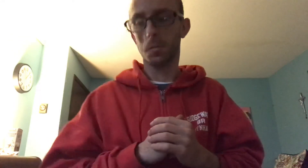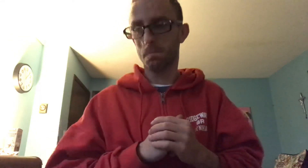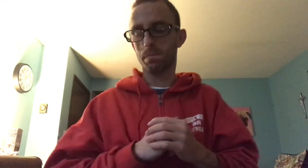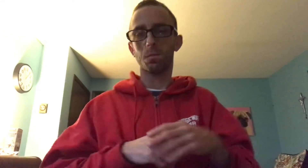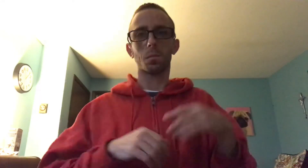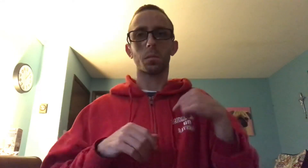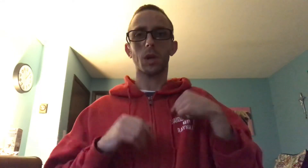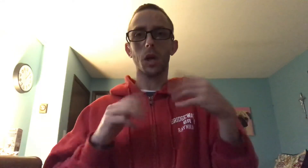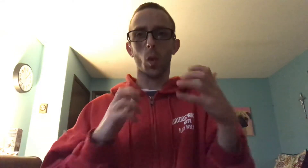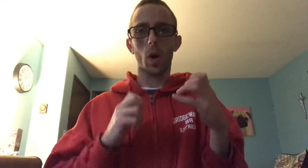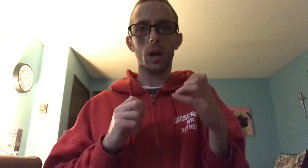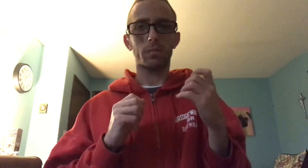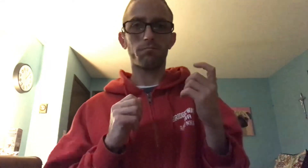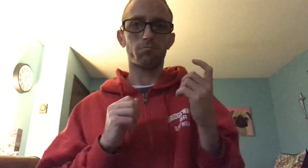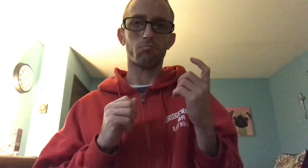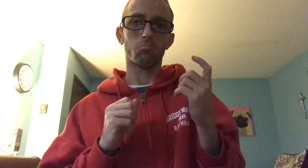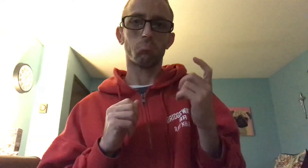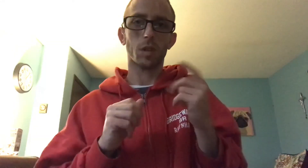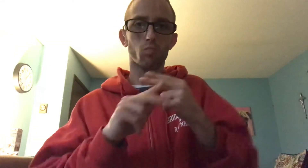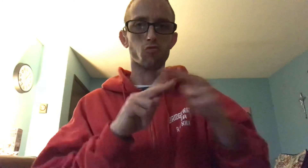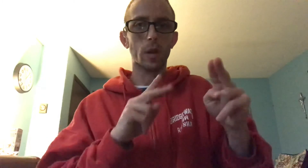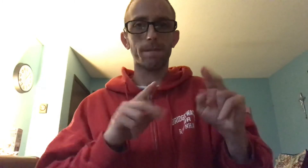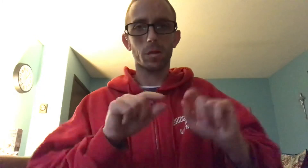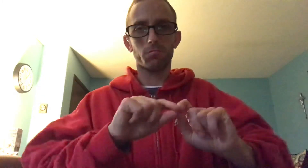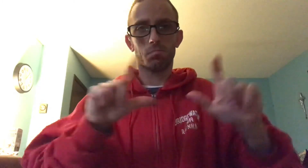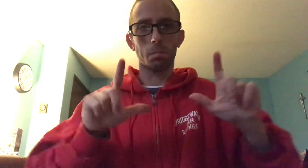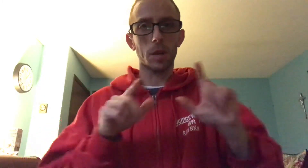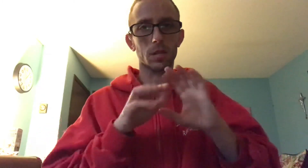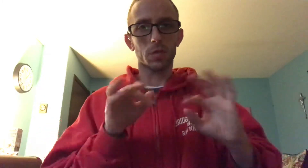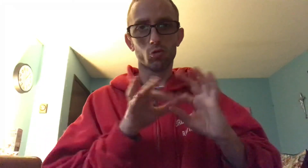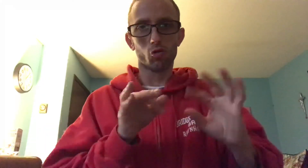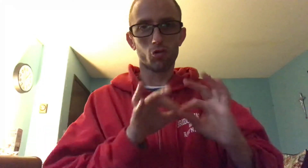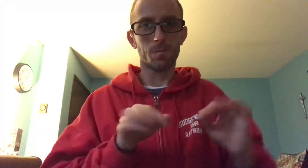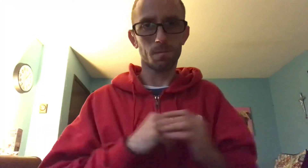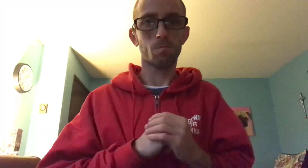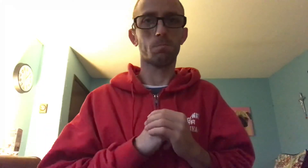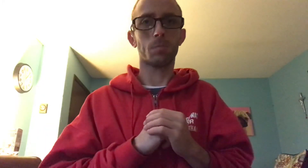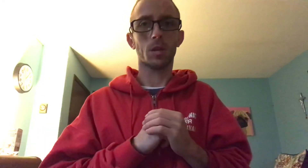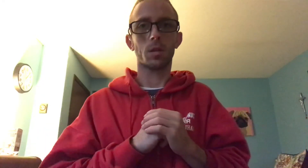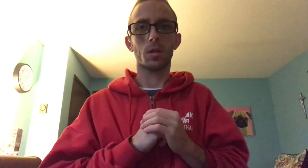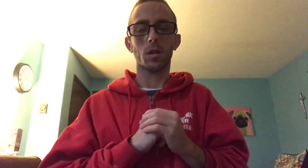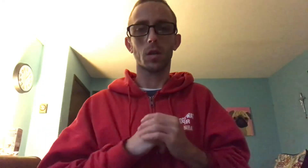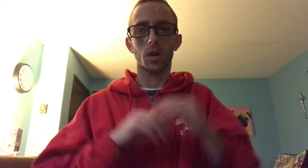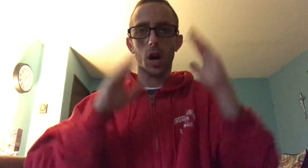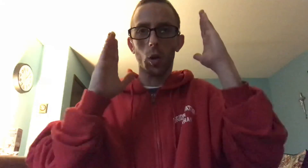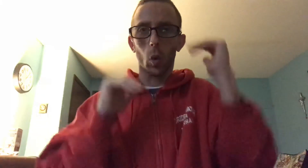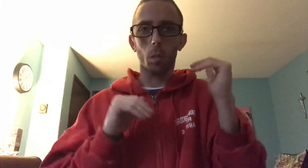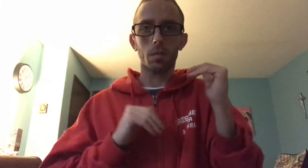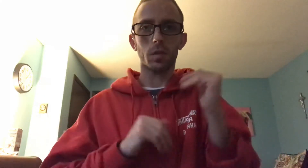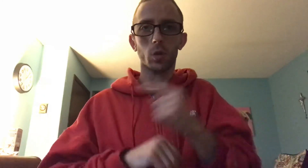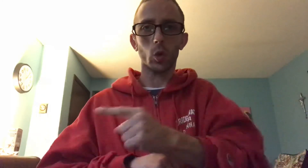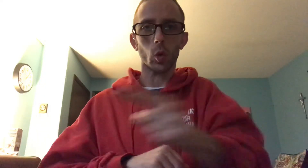I want a brief message, I hope you